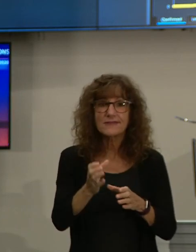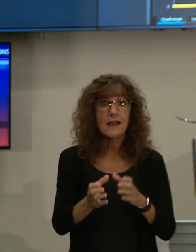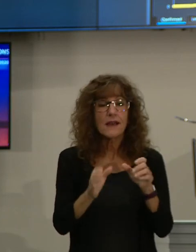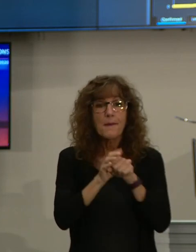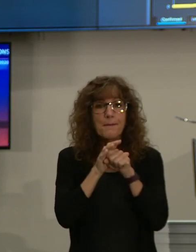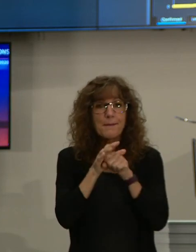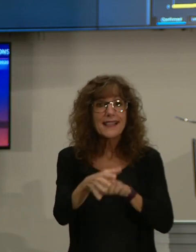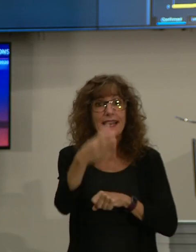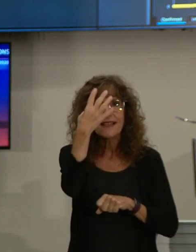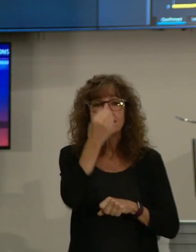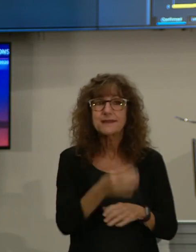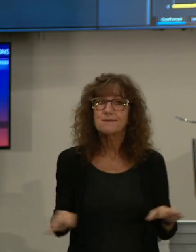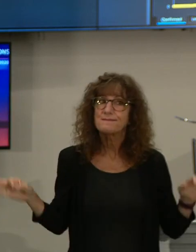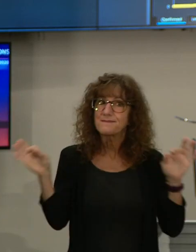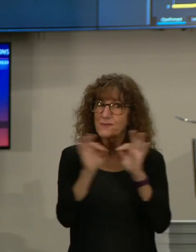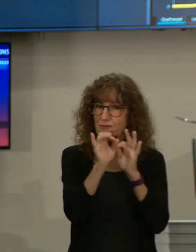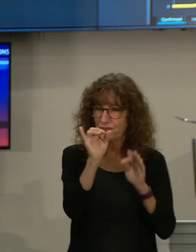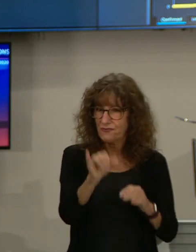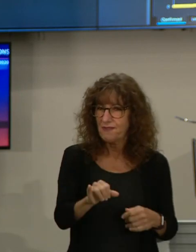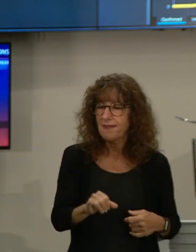sleep, which is very important.